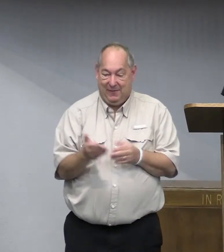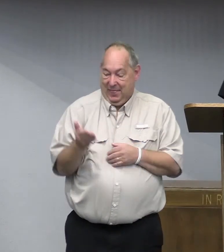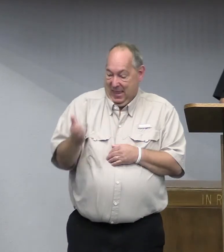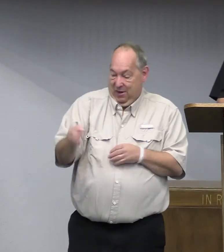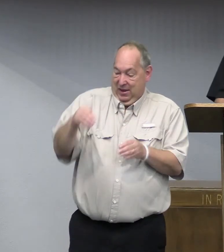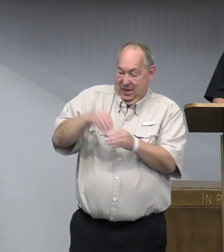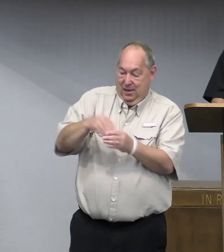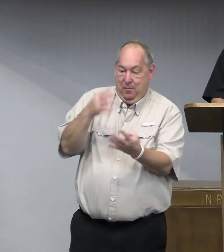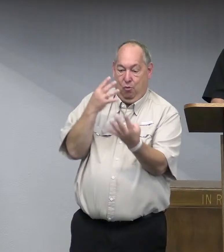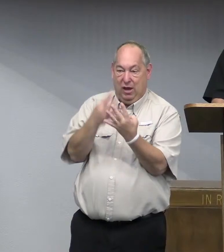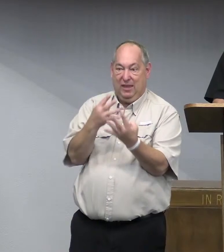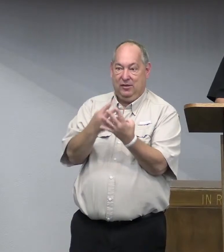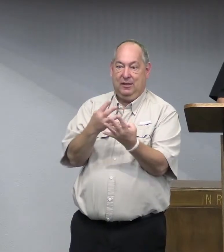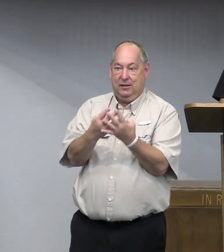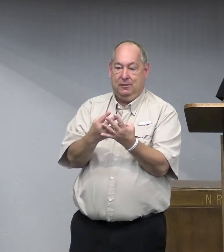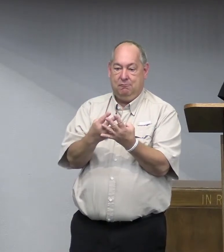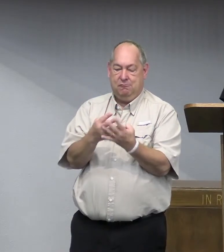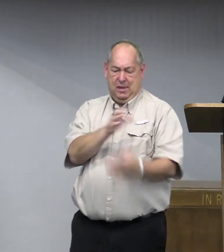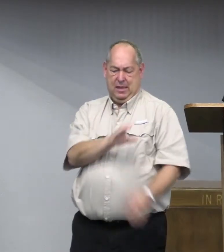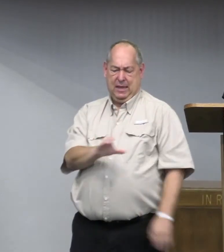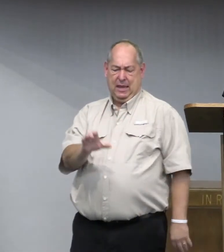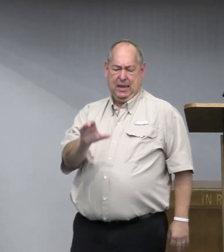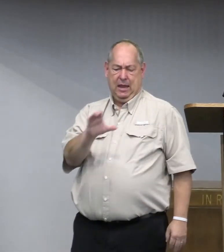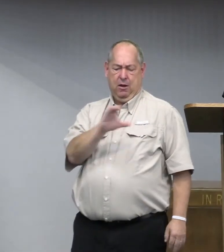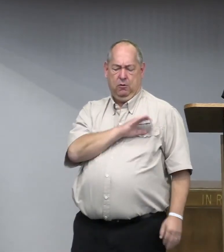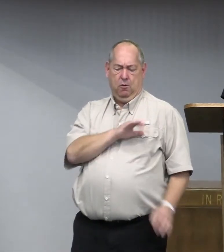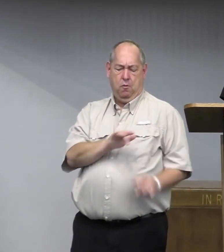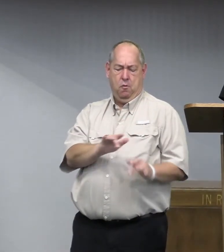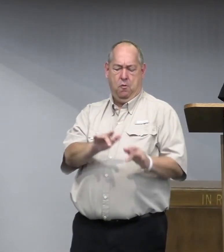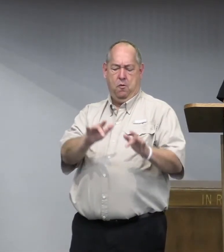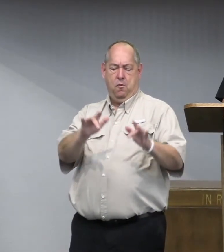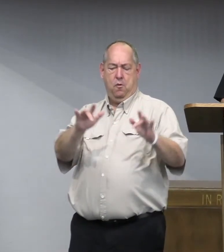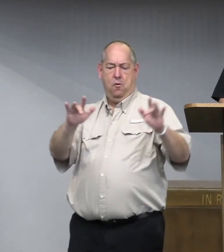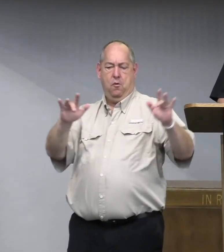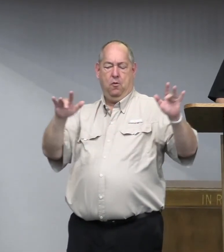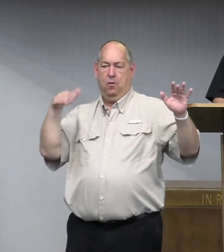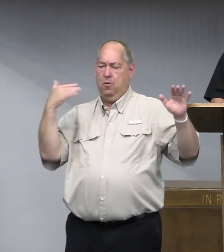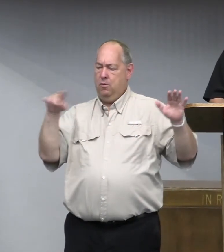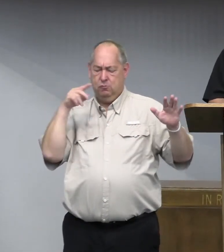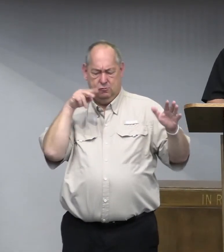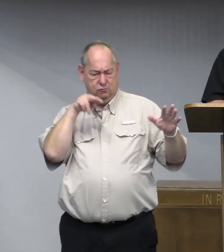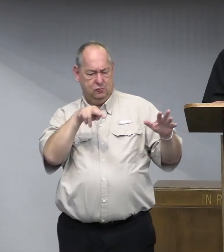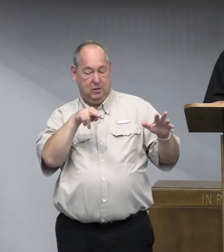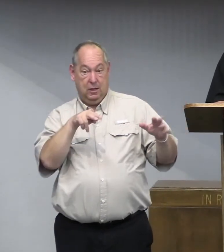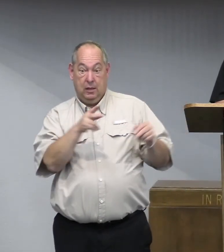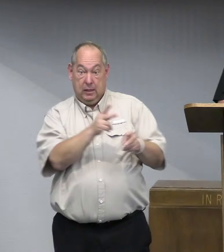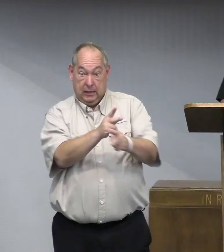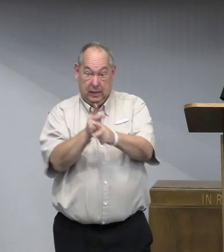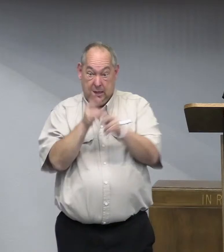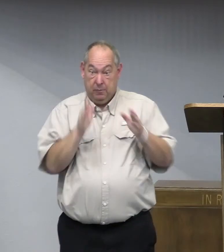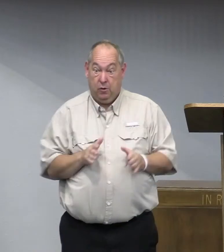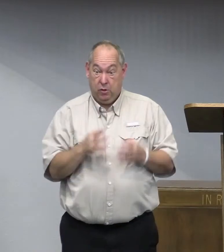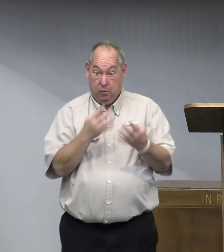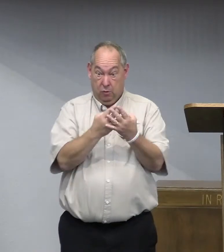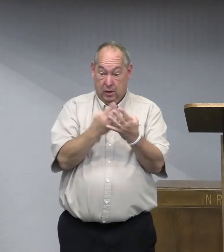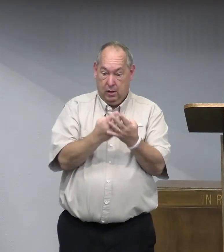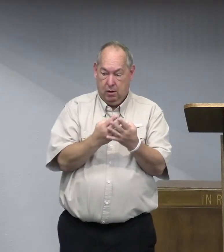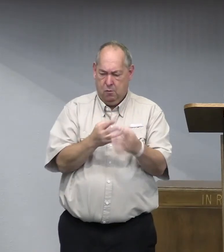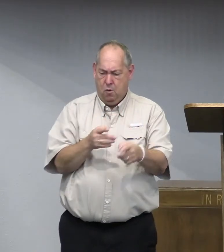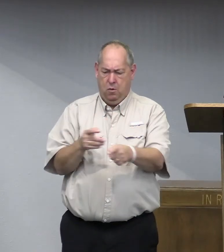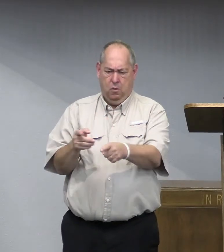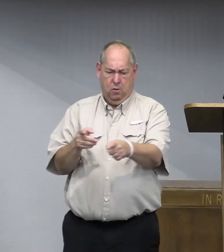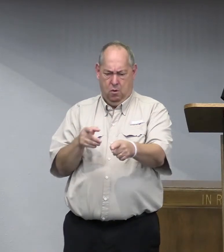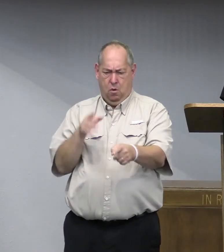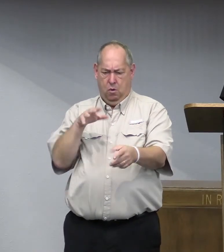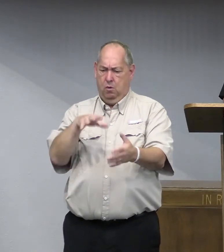in prison, his character shined. The keeper of the prison trusted